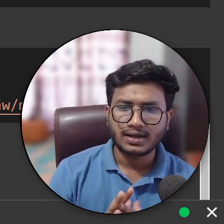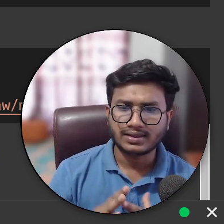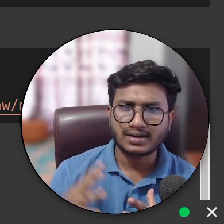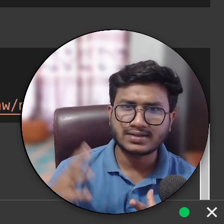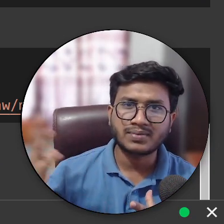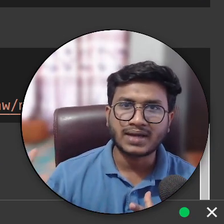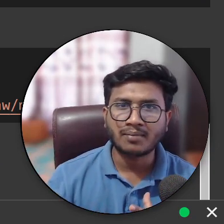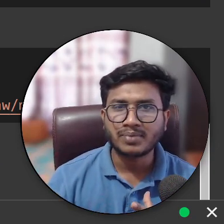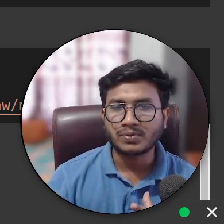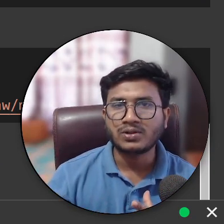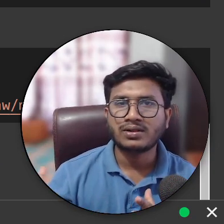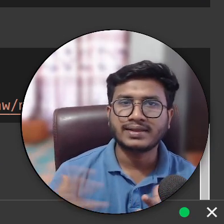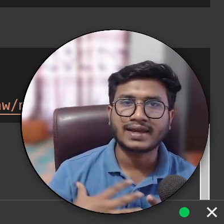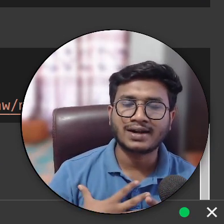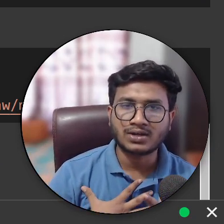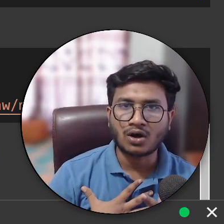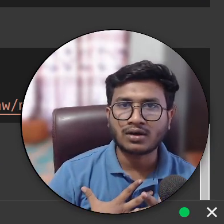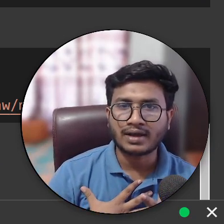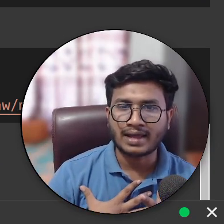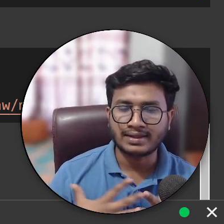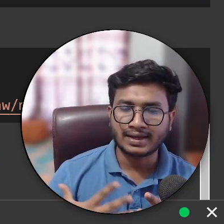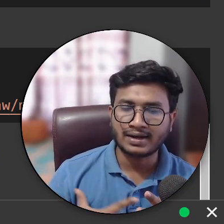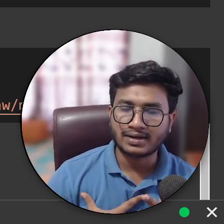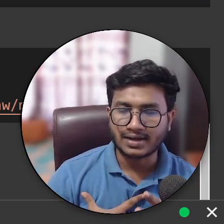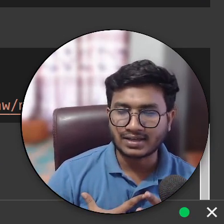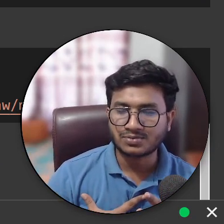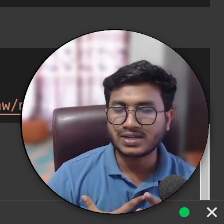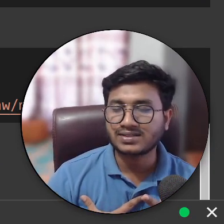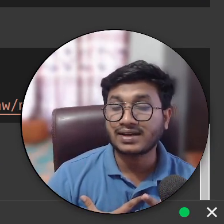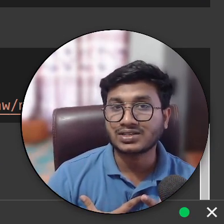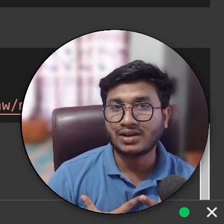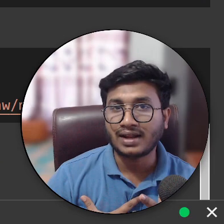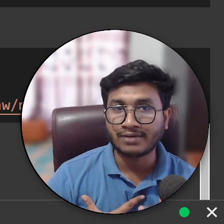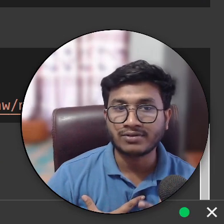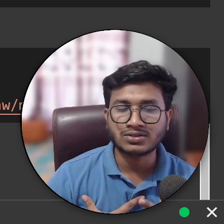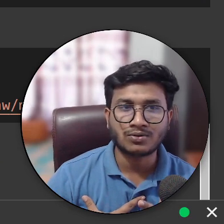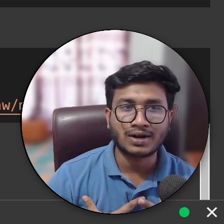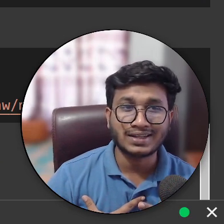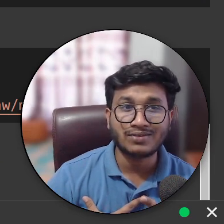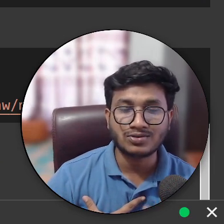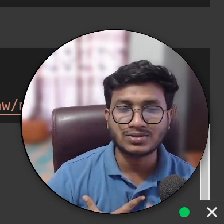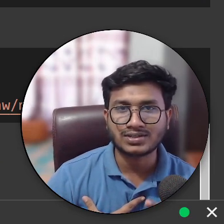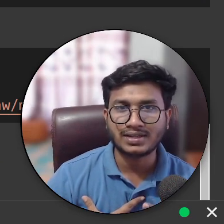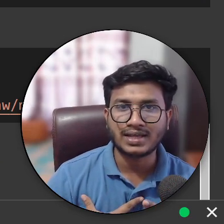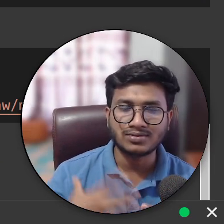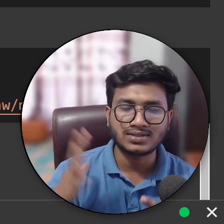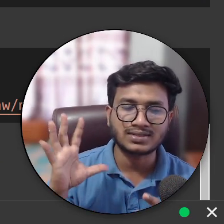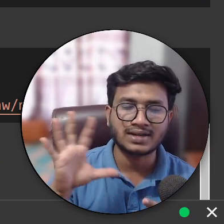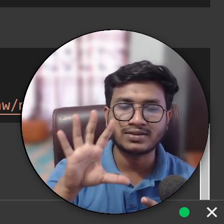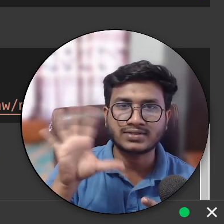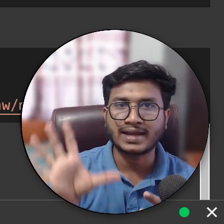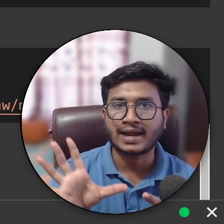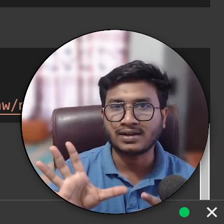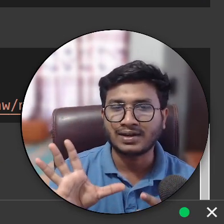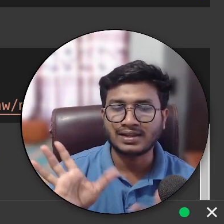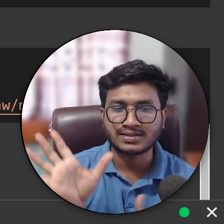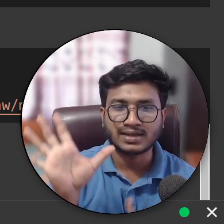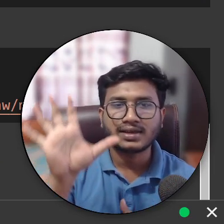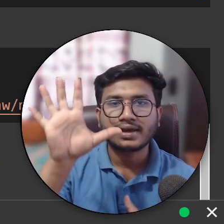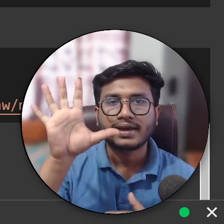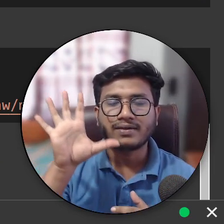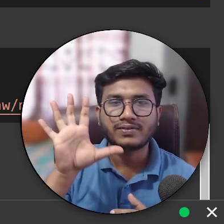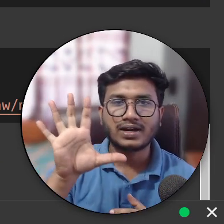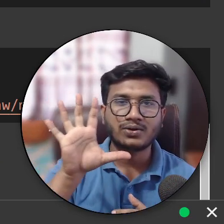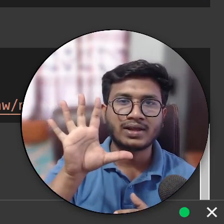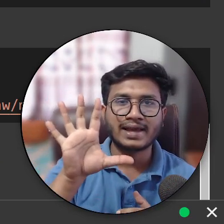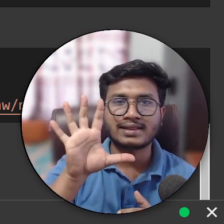say there are some dumb people, they can't talk and they can express their actually language. So what they use, actually they use this kinds of sign activity. Let's